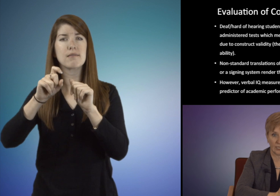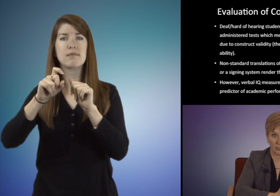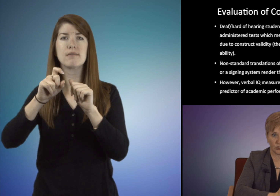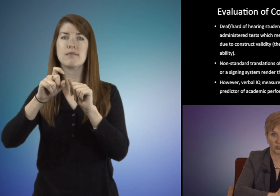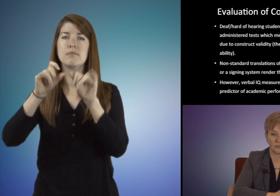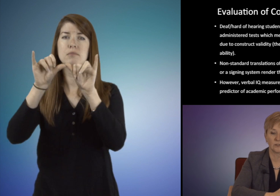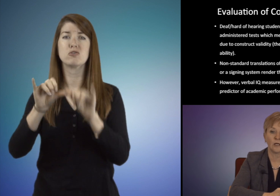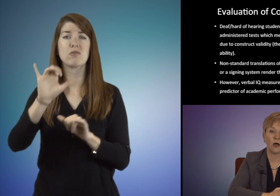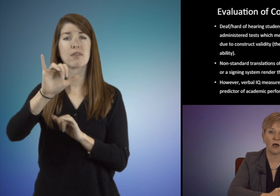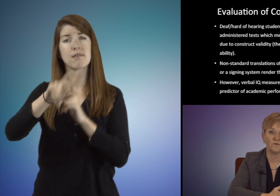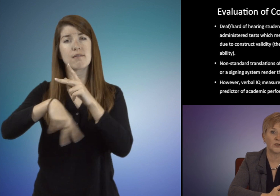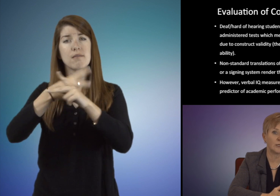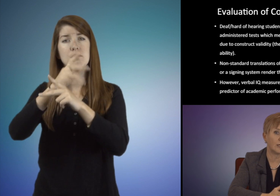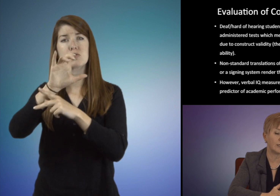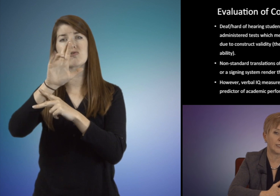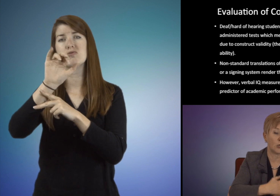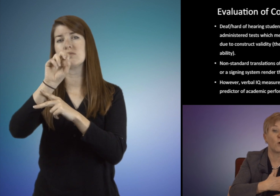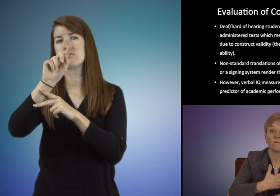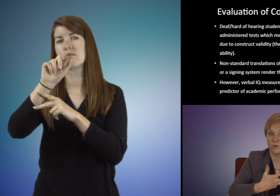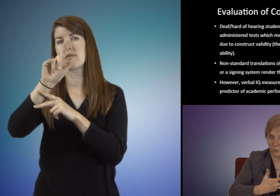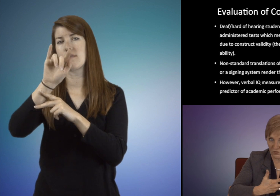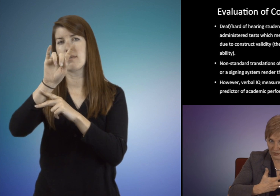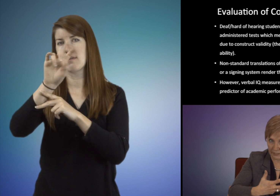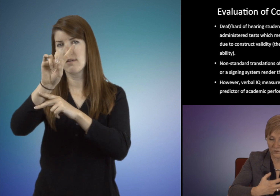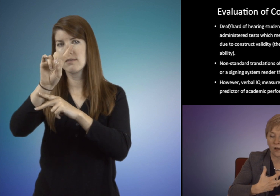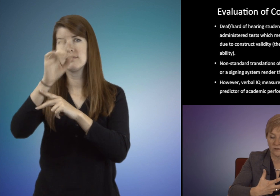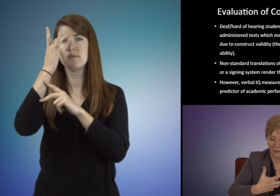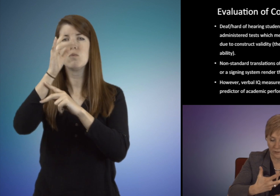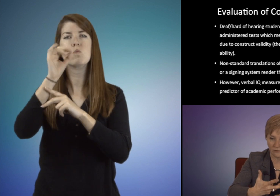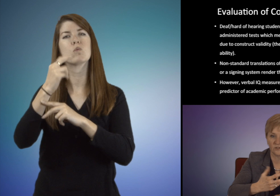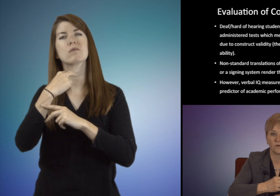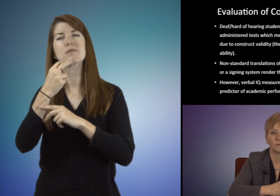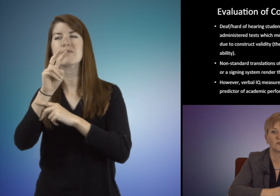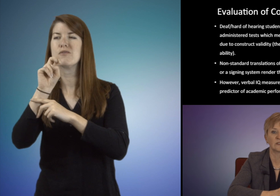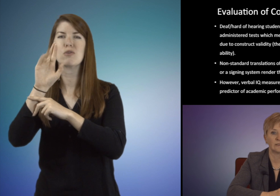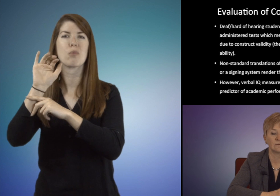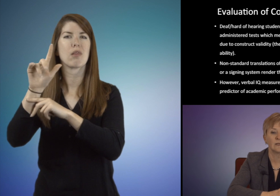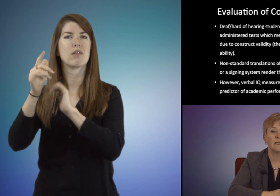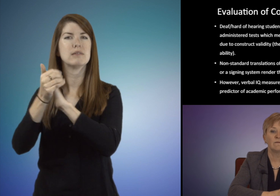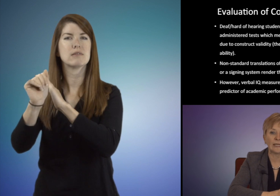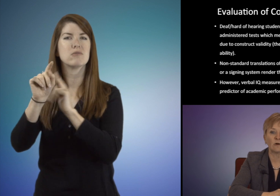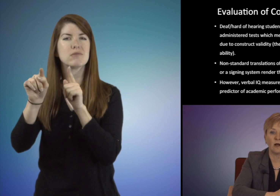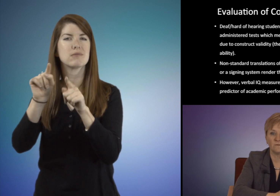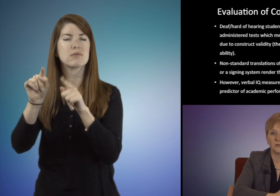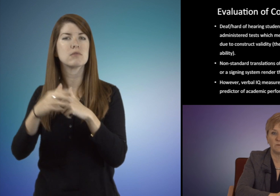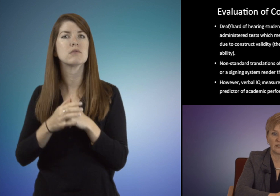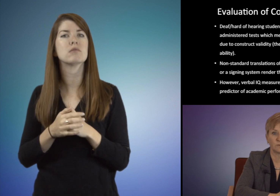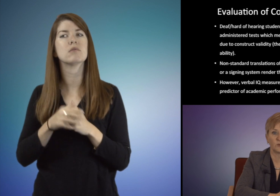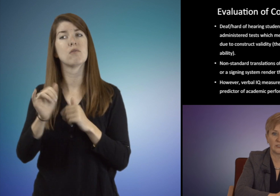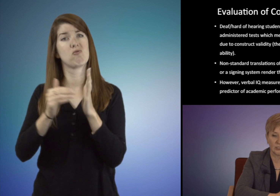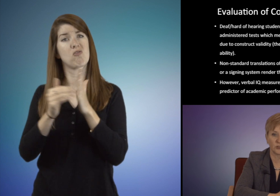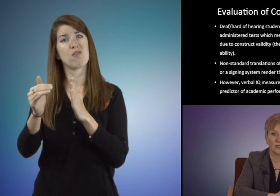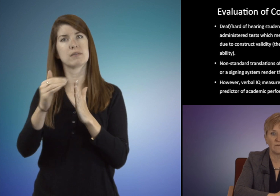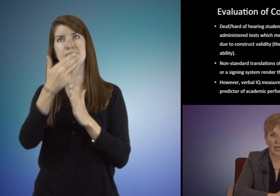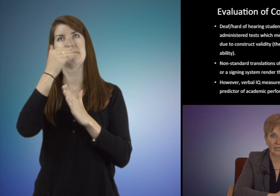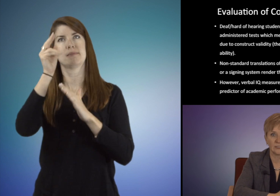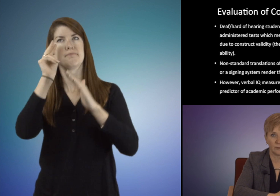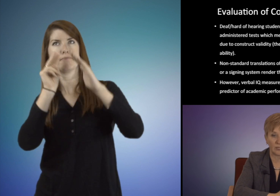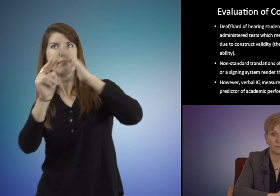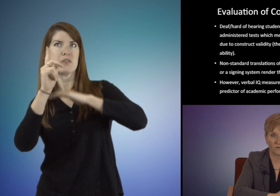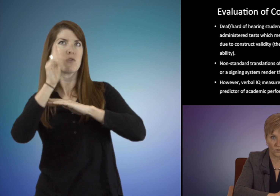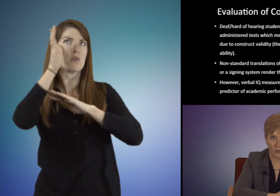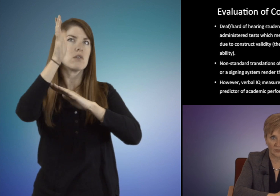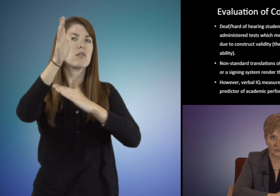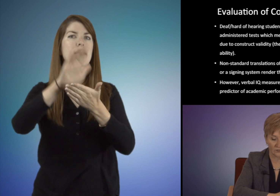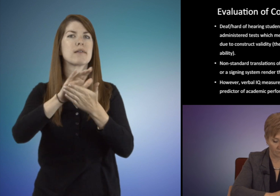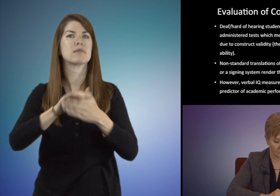crystallized intelligence, often, or verbal skills, also known as verbal skills, they are often the best predictor of